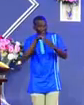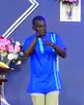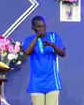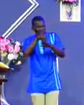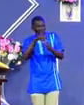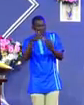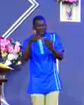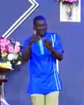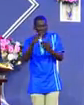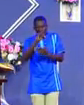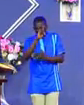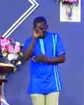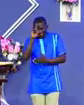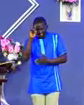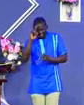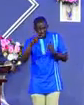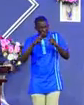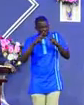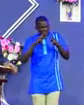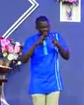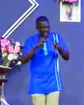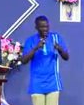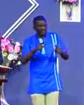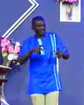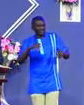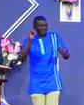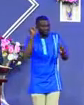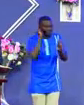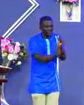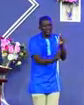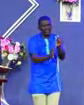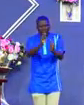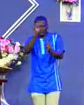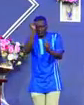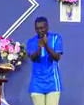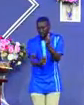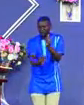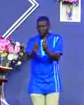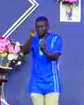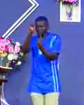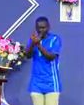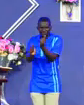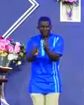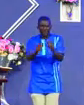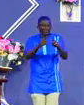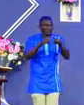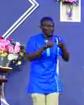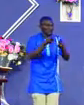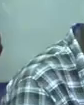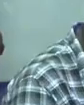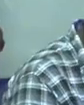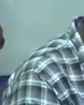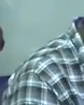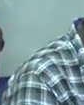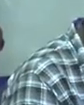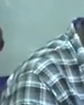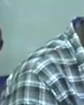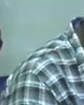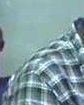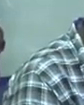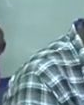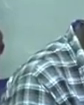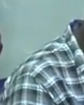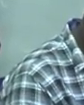kabaka Kerode natandika okuyiganya abamu abomukanisa. Natta n'ekitala Yakobo muganda wa